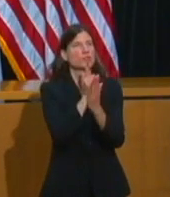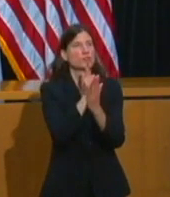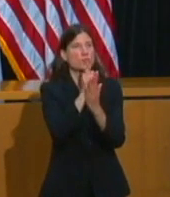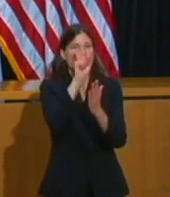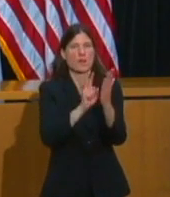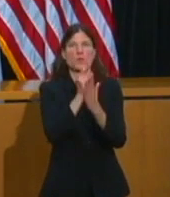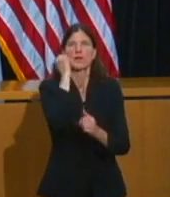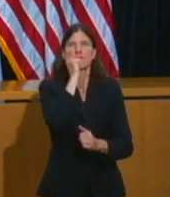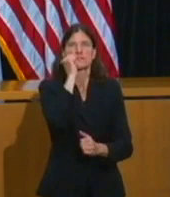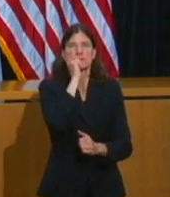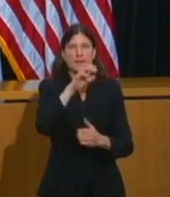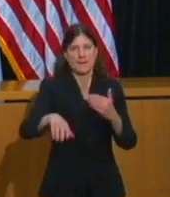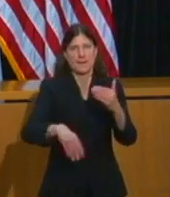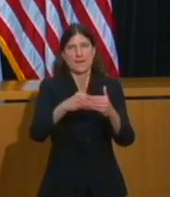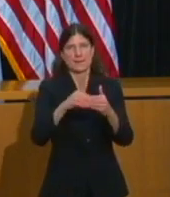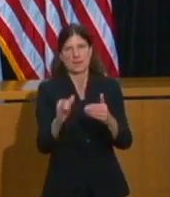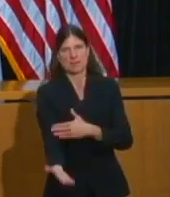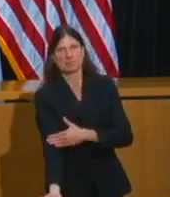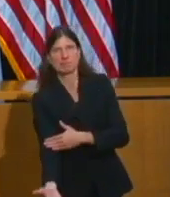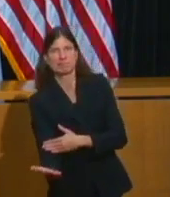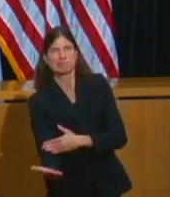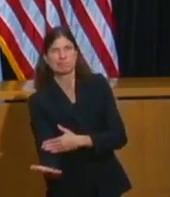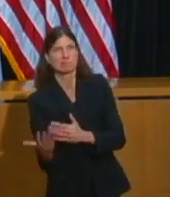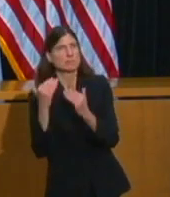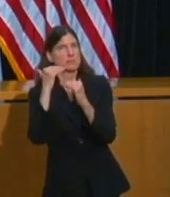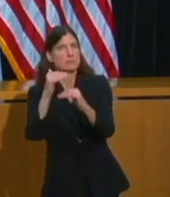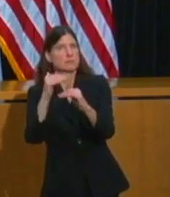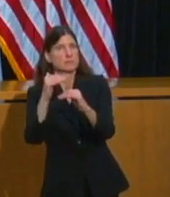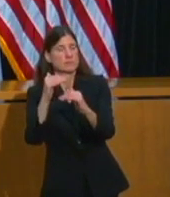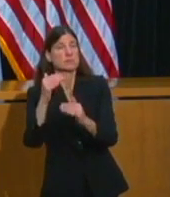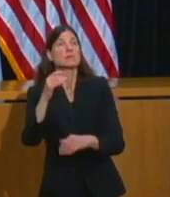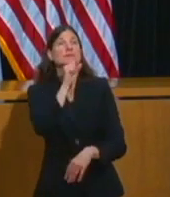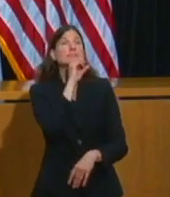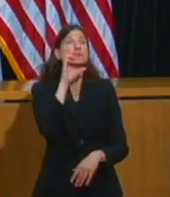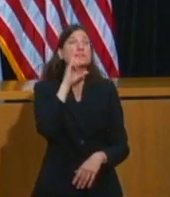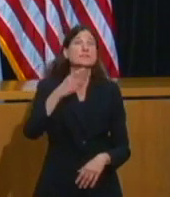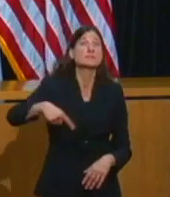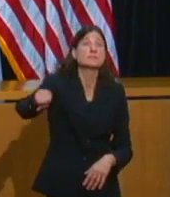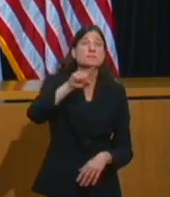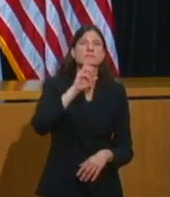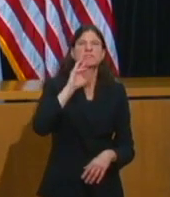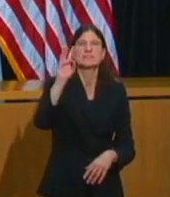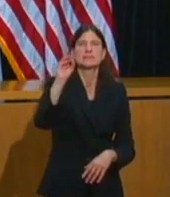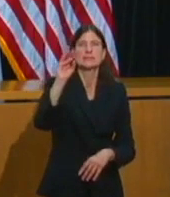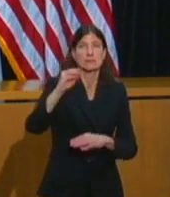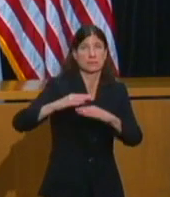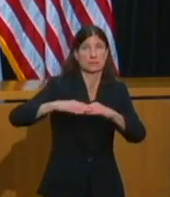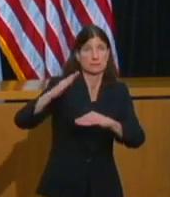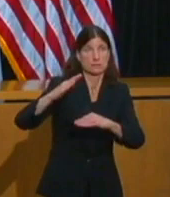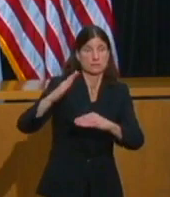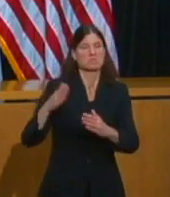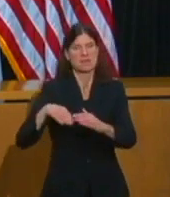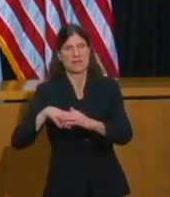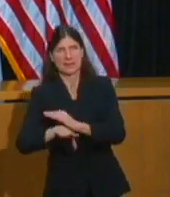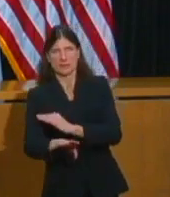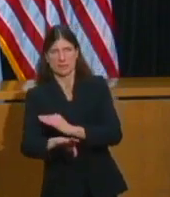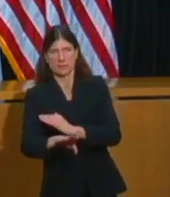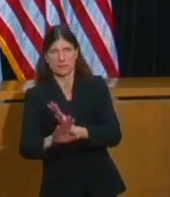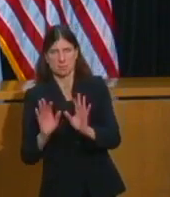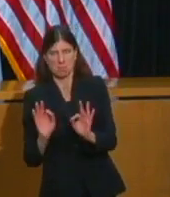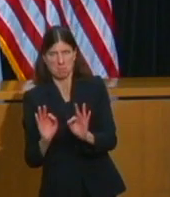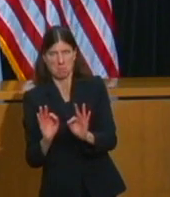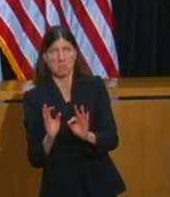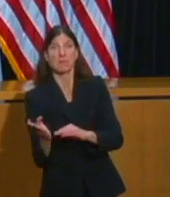adults 60 years of age and older. And we're encouraging all stores to offer exclusive hours and other accommodations for